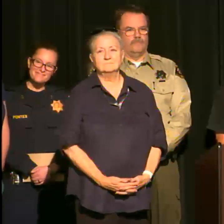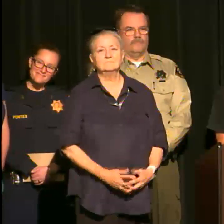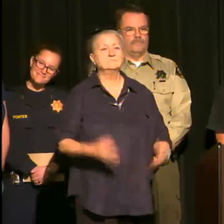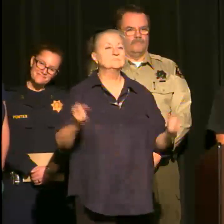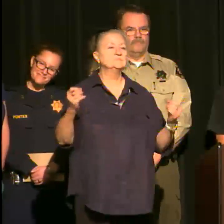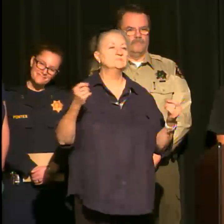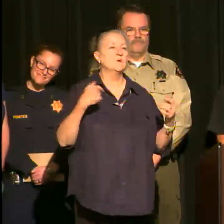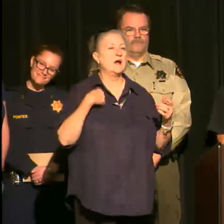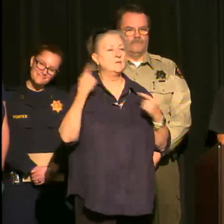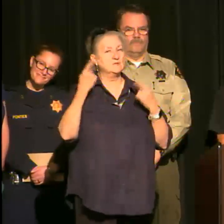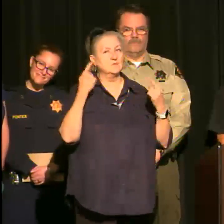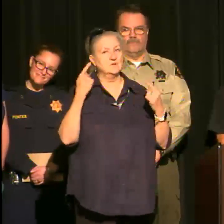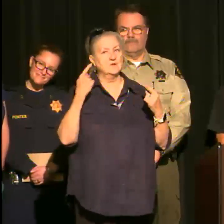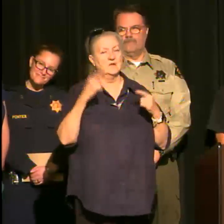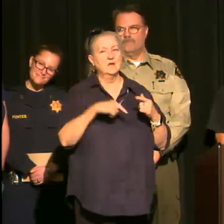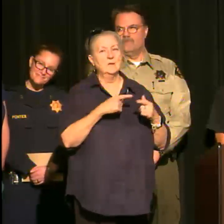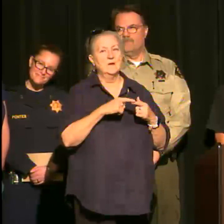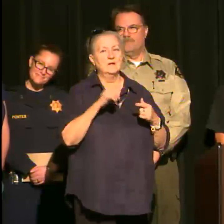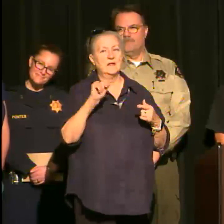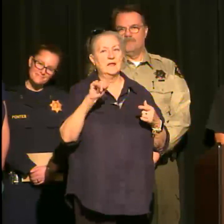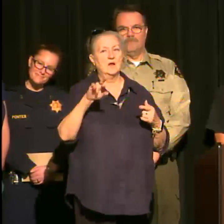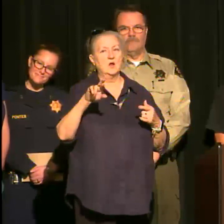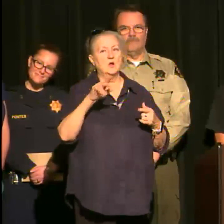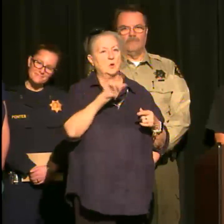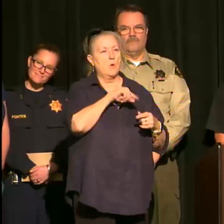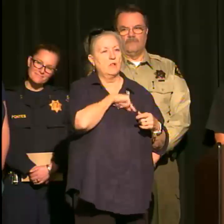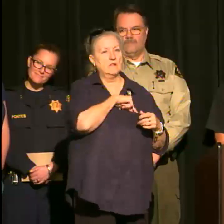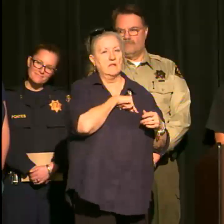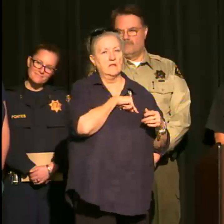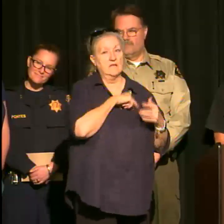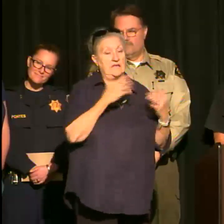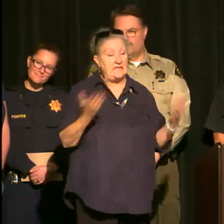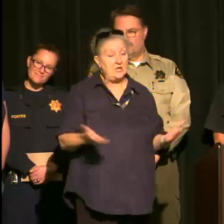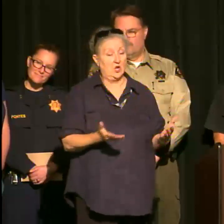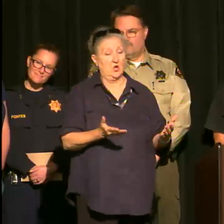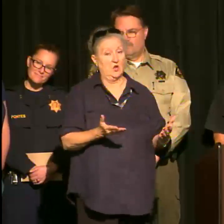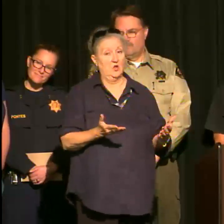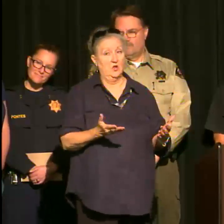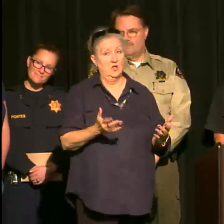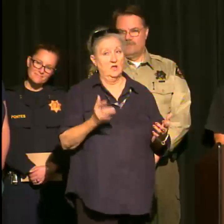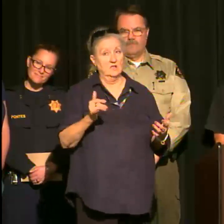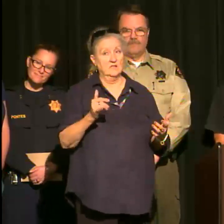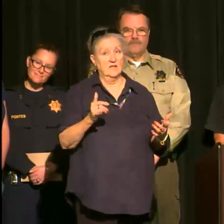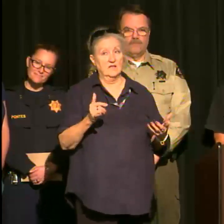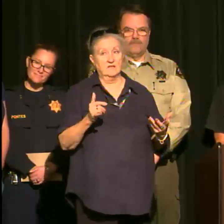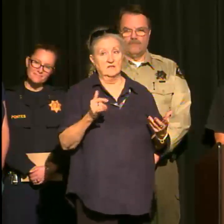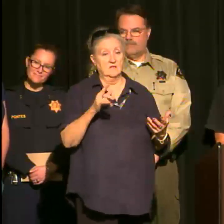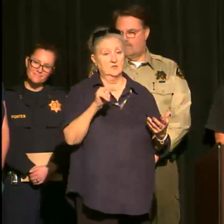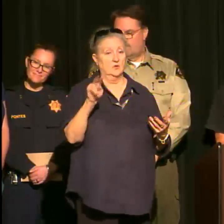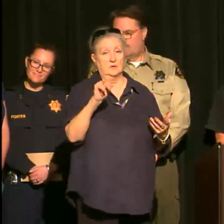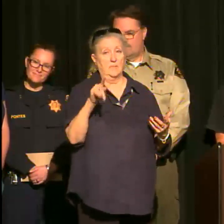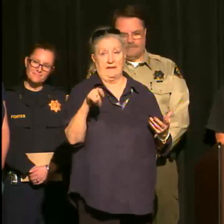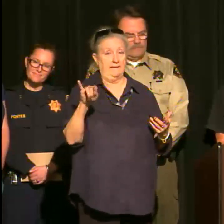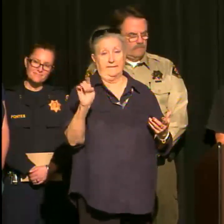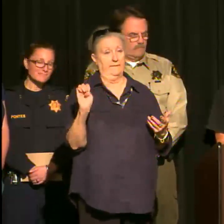So I was wondering about air quality here, like just up Turnpike.